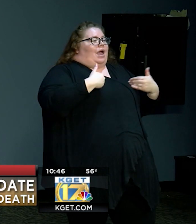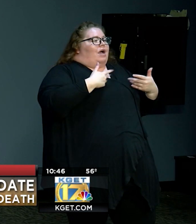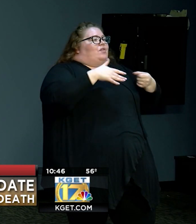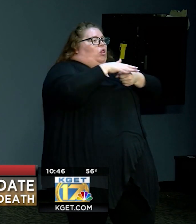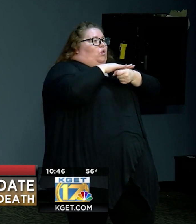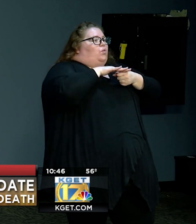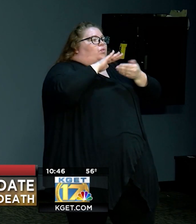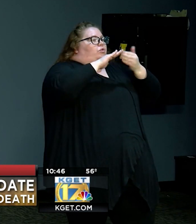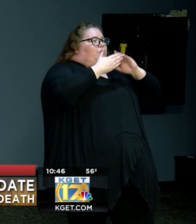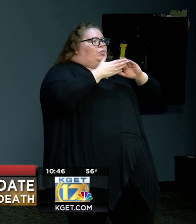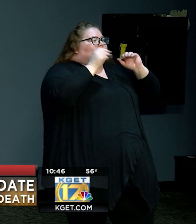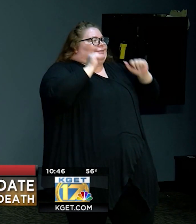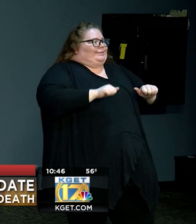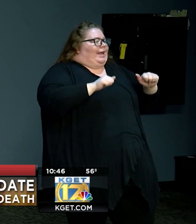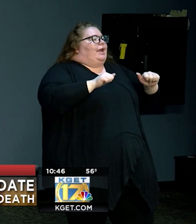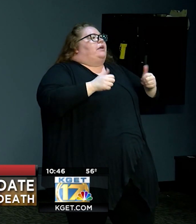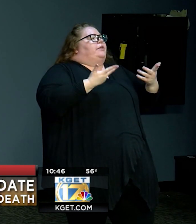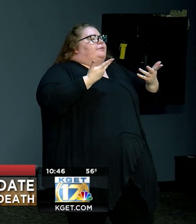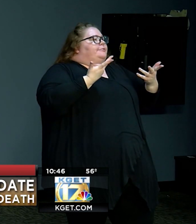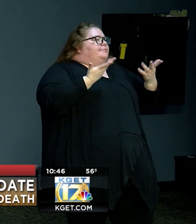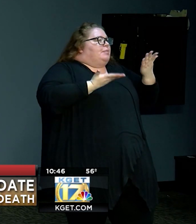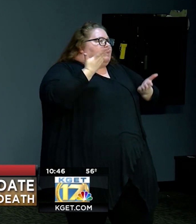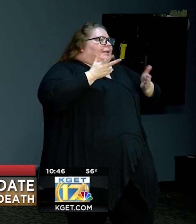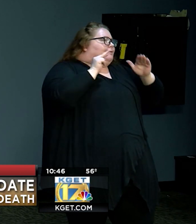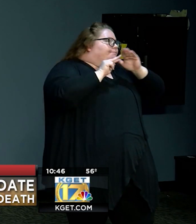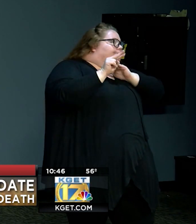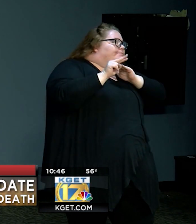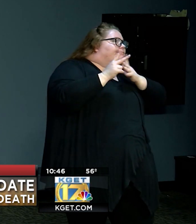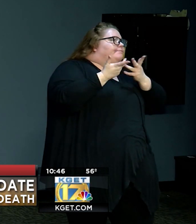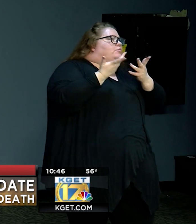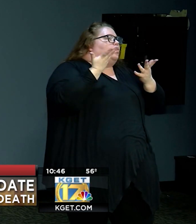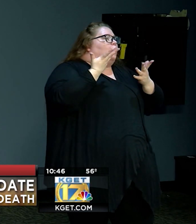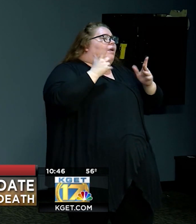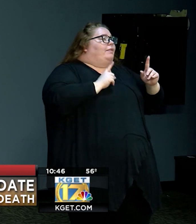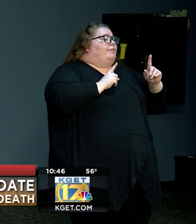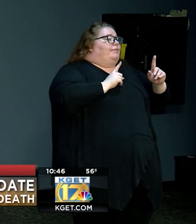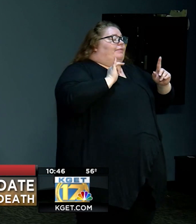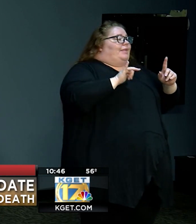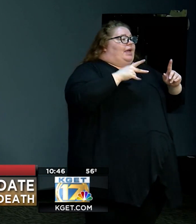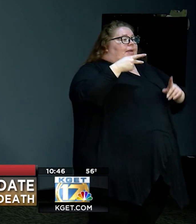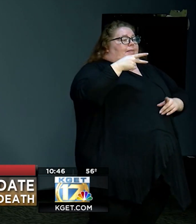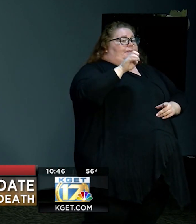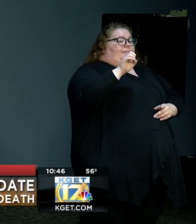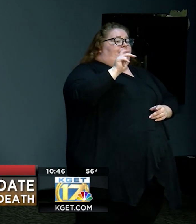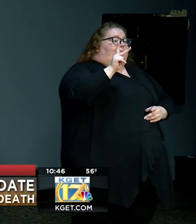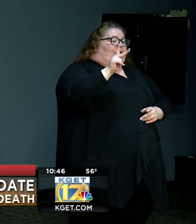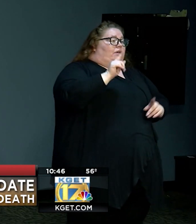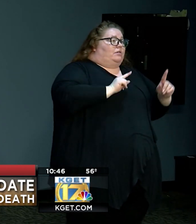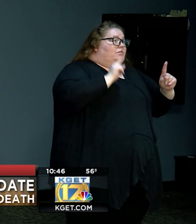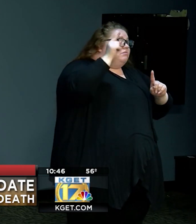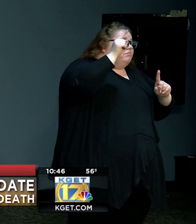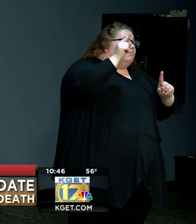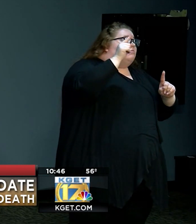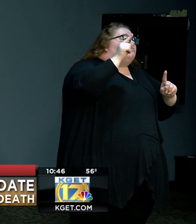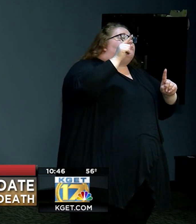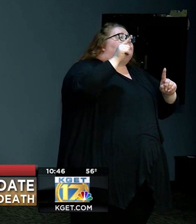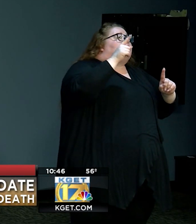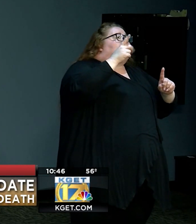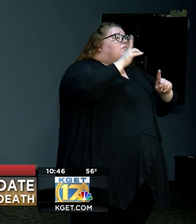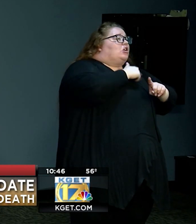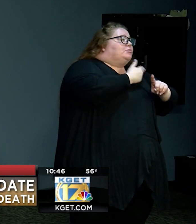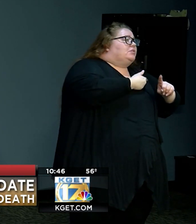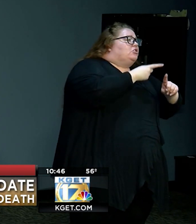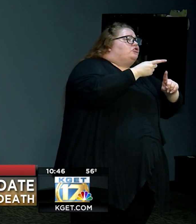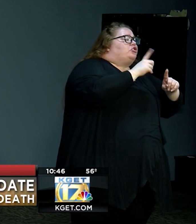to anticipate when the peak hospitalization when we'll reach that based on a number